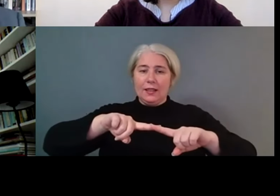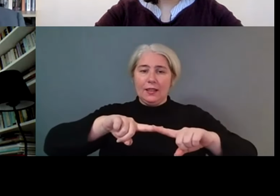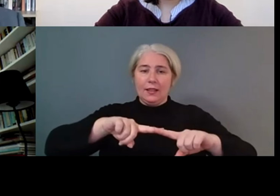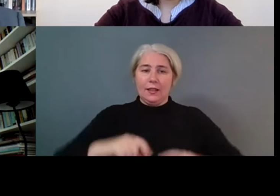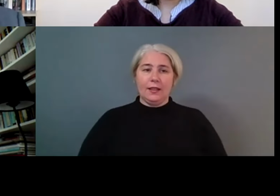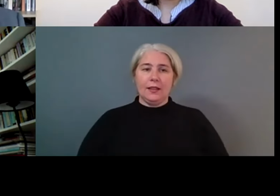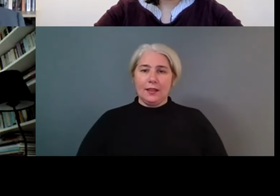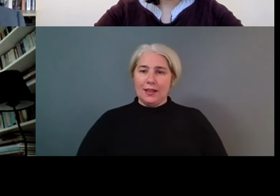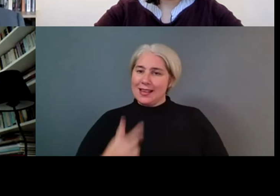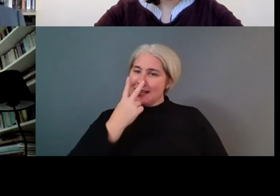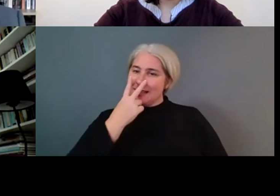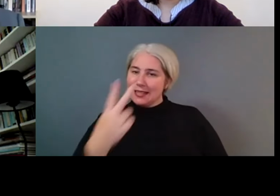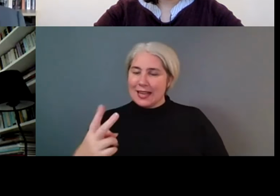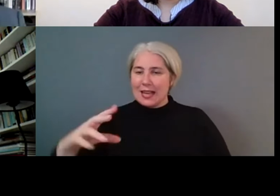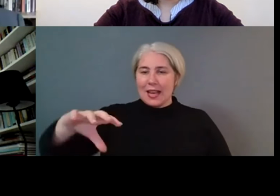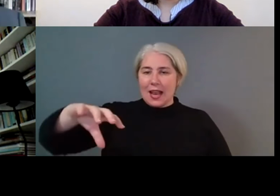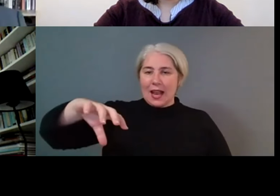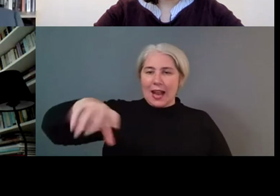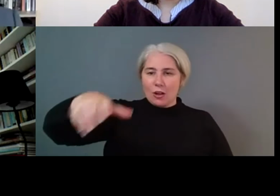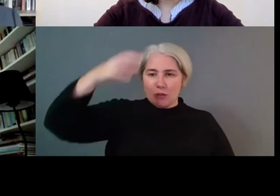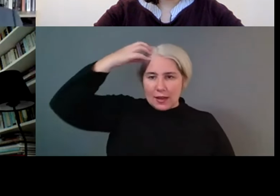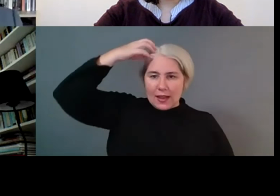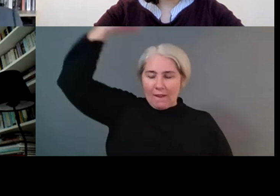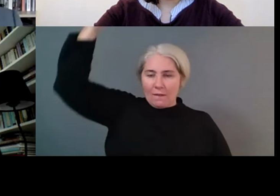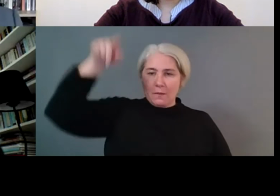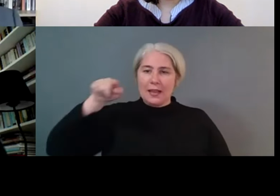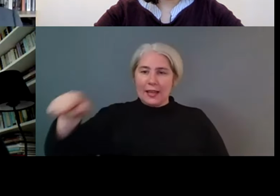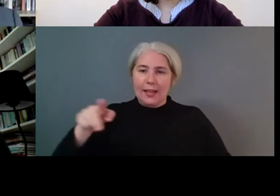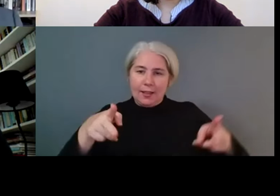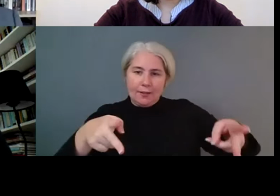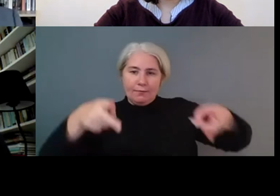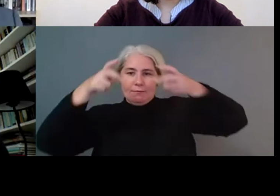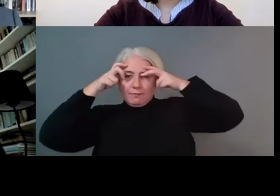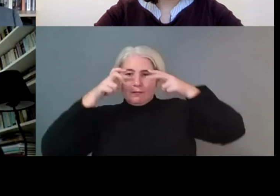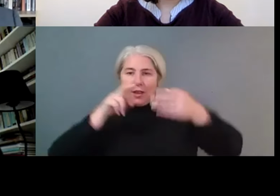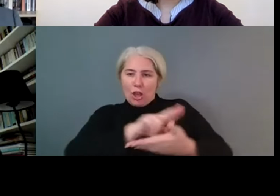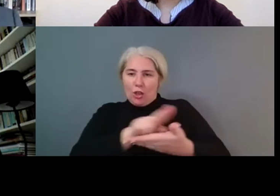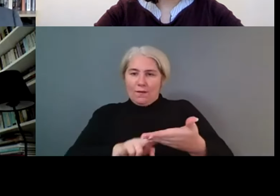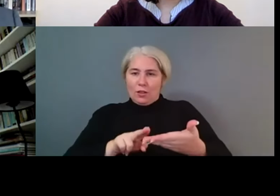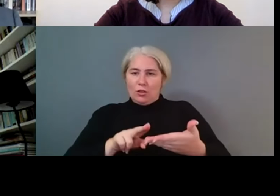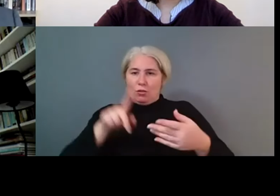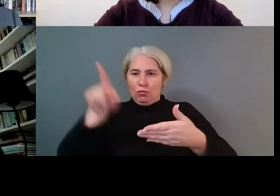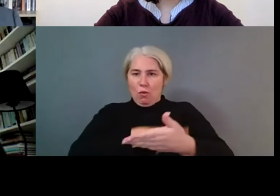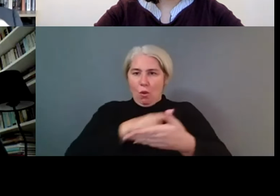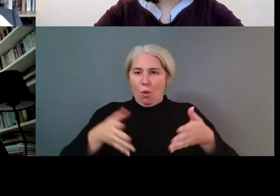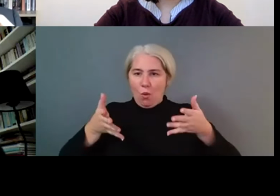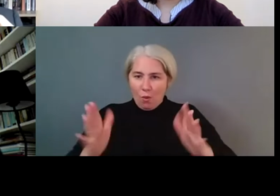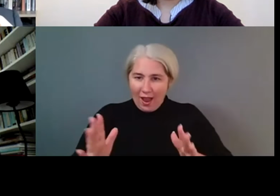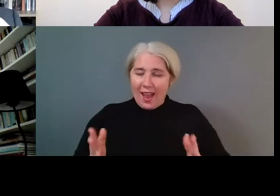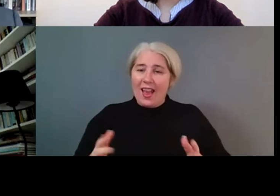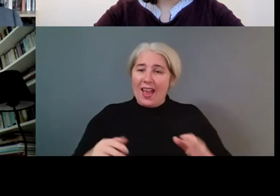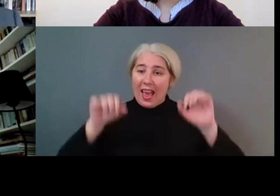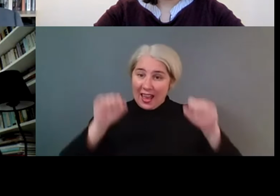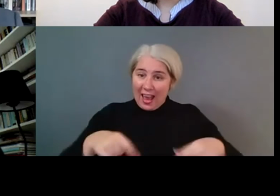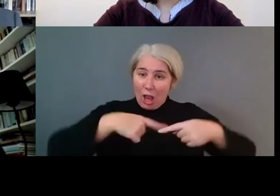state parties? And Janos, you want to ask this question? Yes, I don't think officially we will